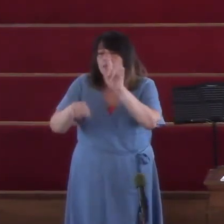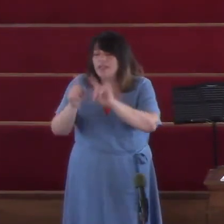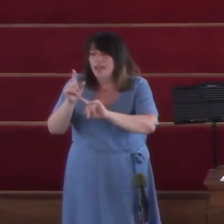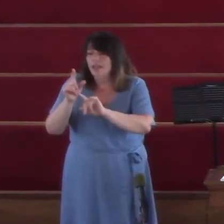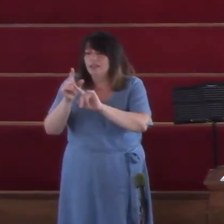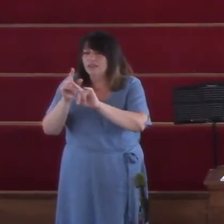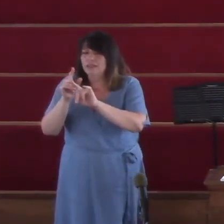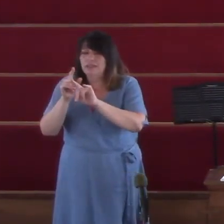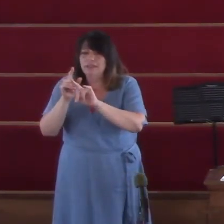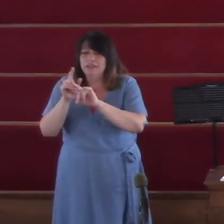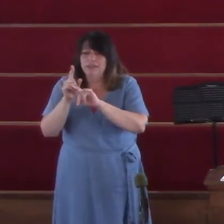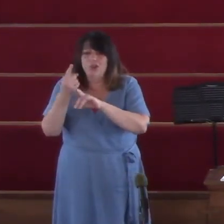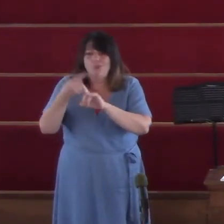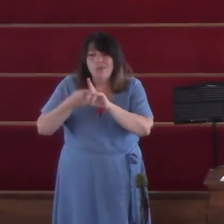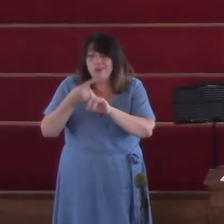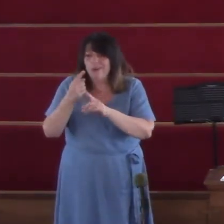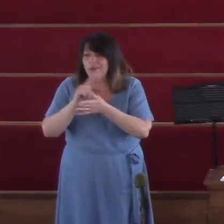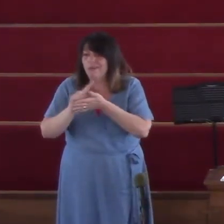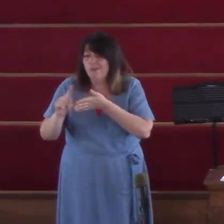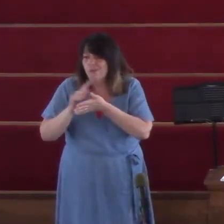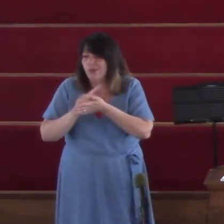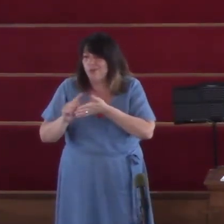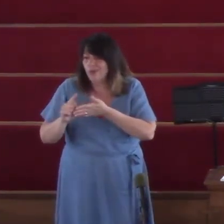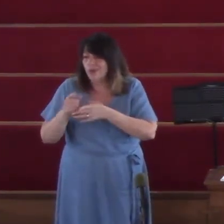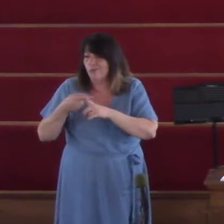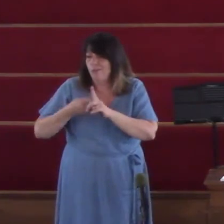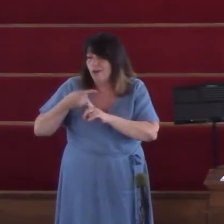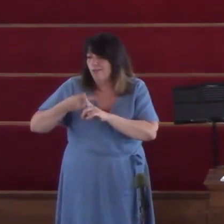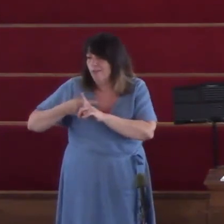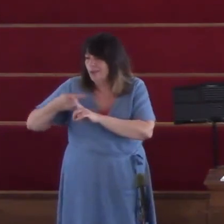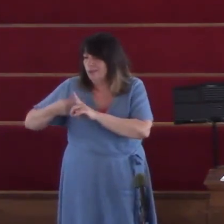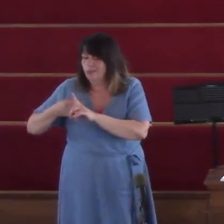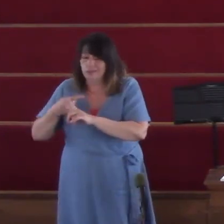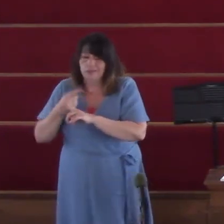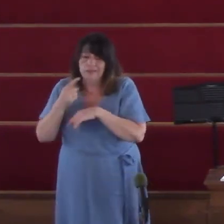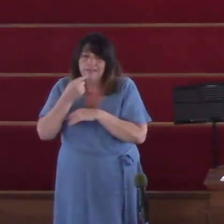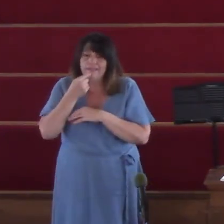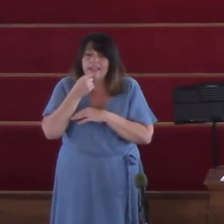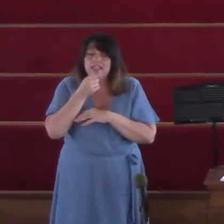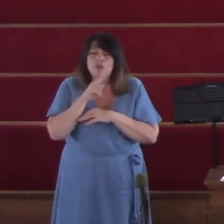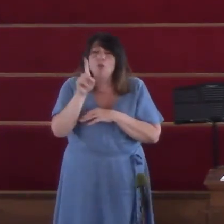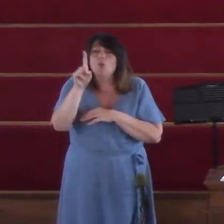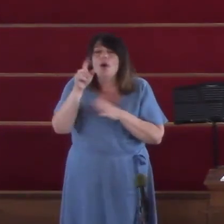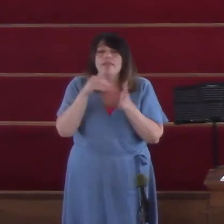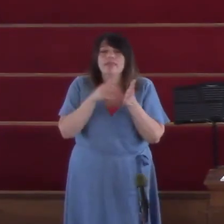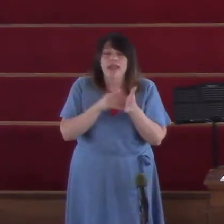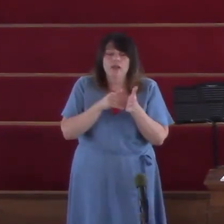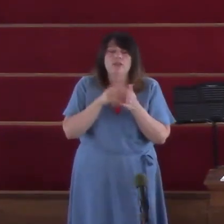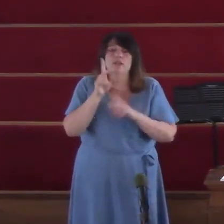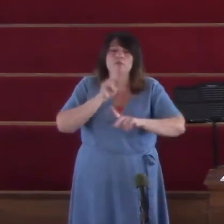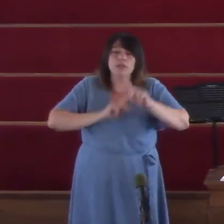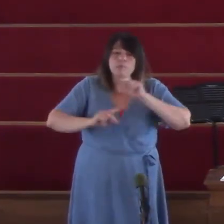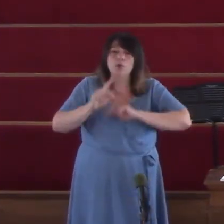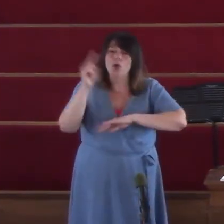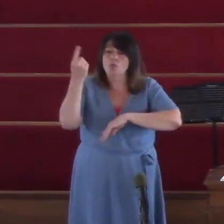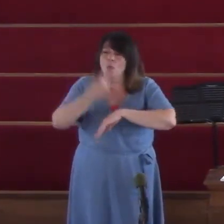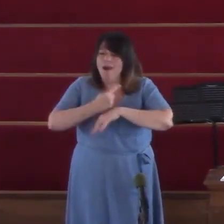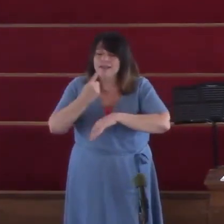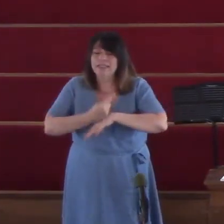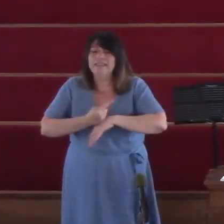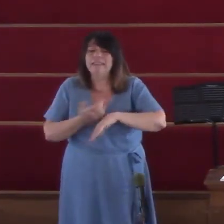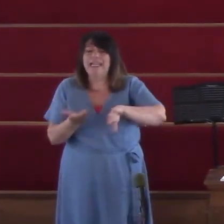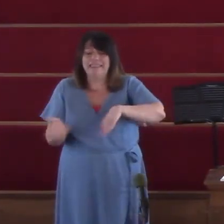week and next month. I heard the other day where that there was 1,000 people in one day that